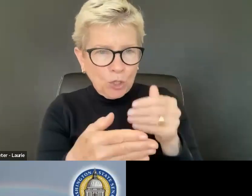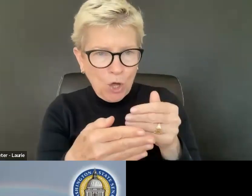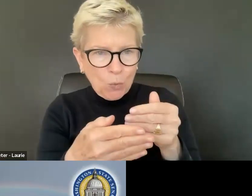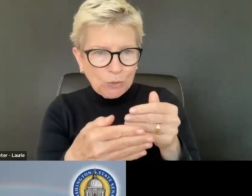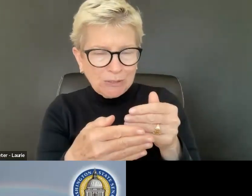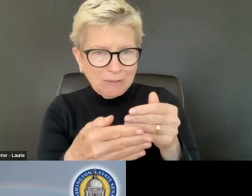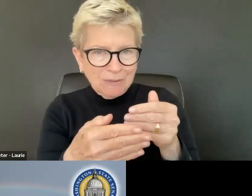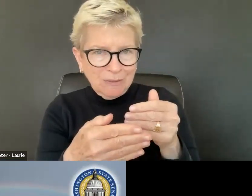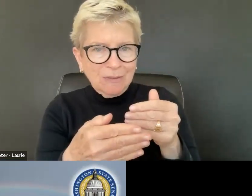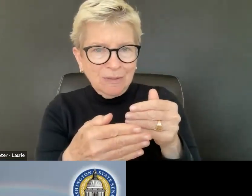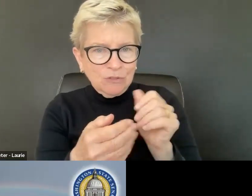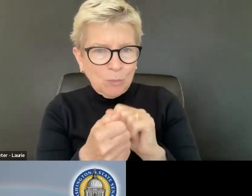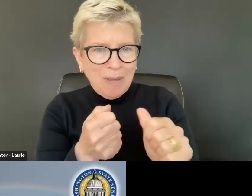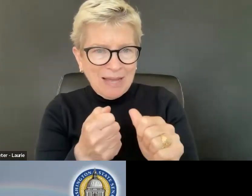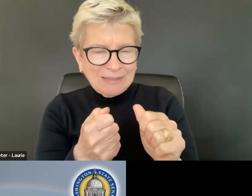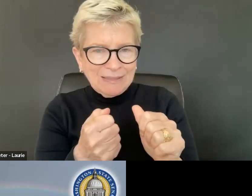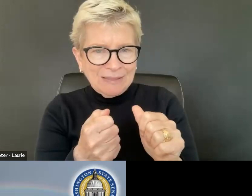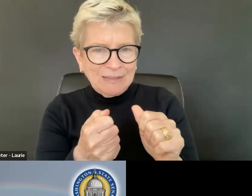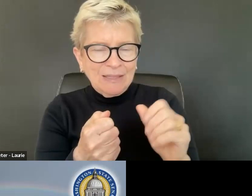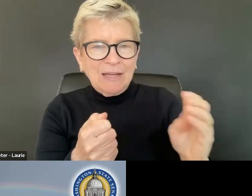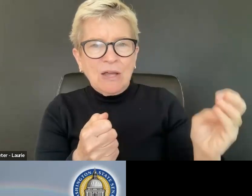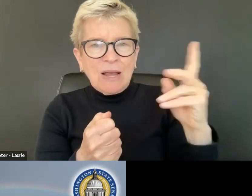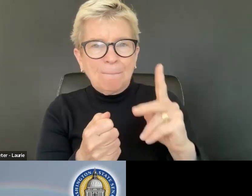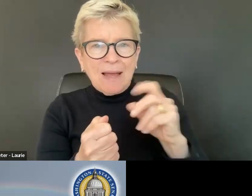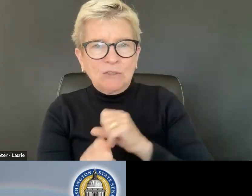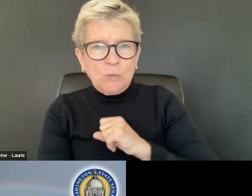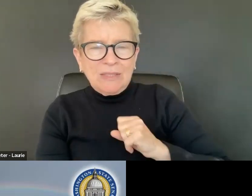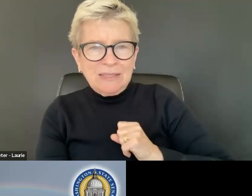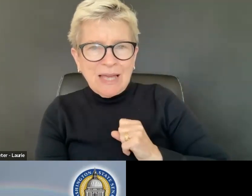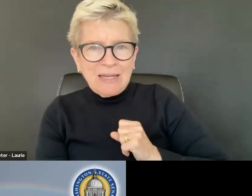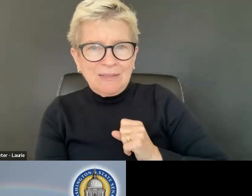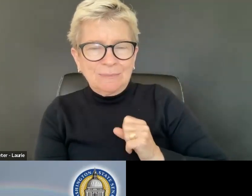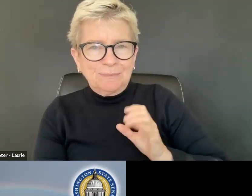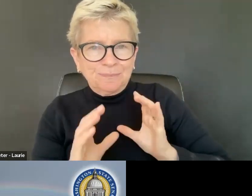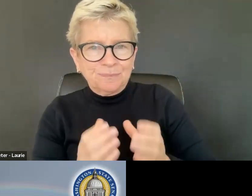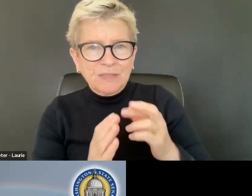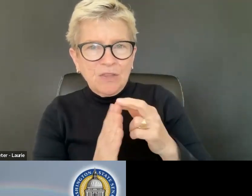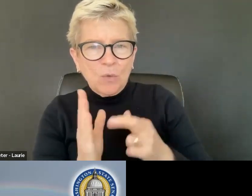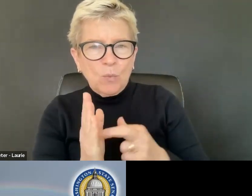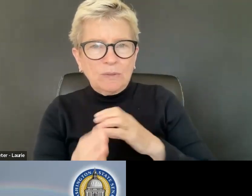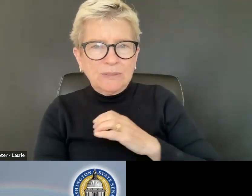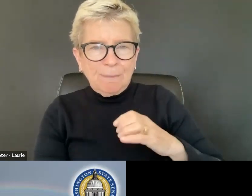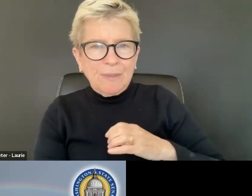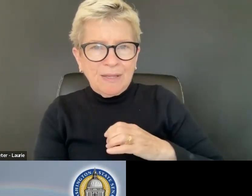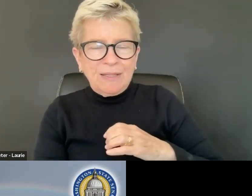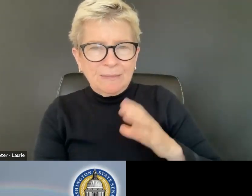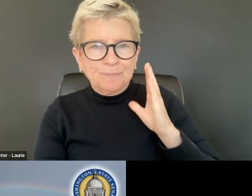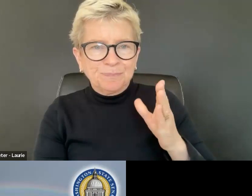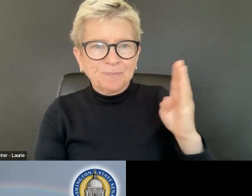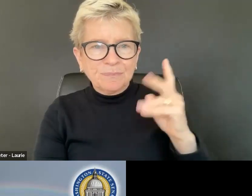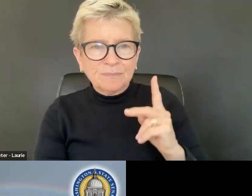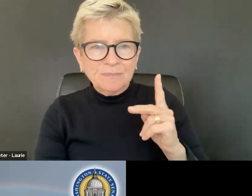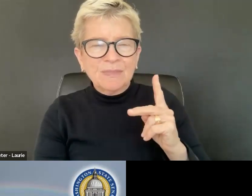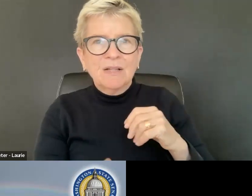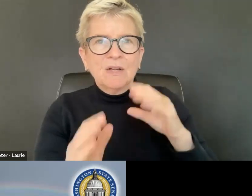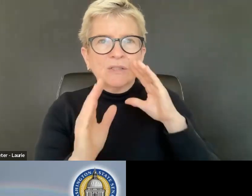to passing it. It comes back to the Senate, to the Rules Committee, and so hopefully we can